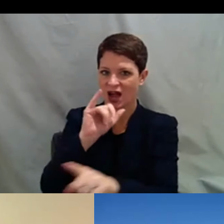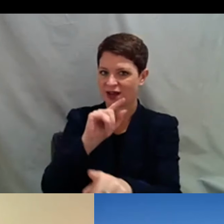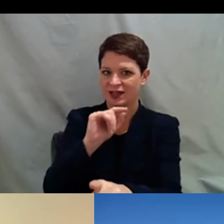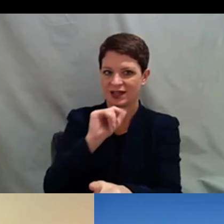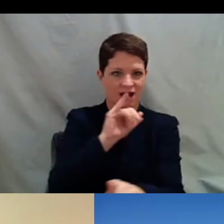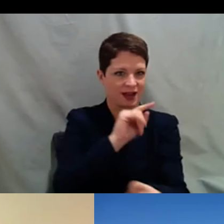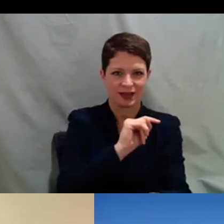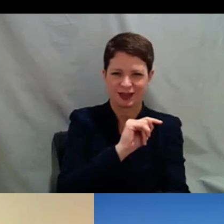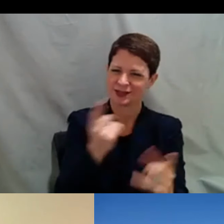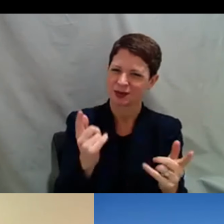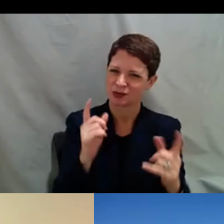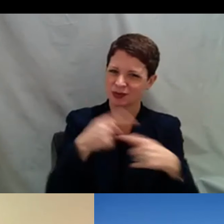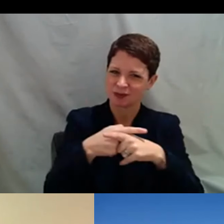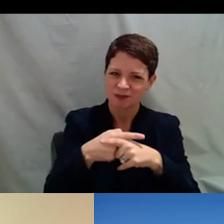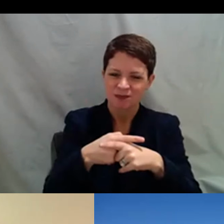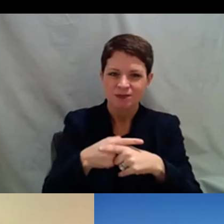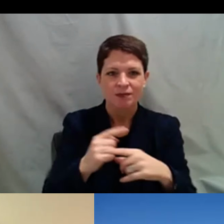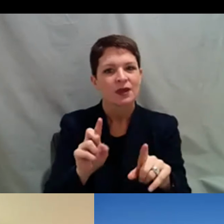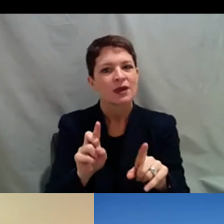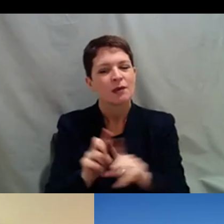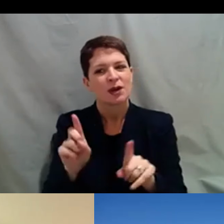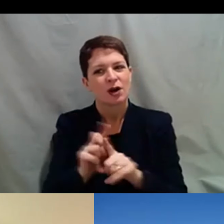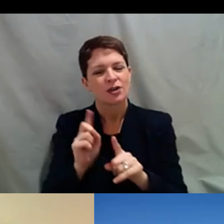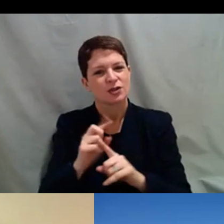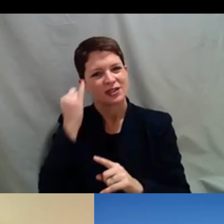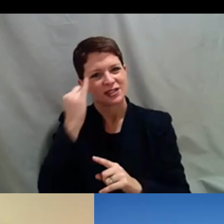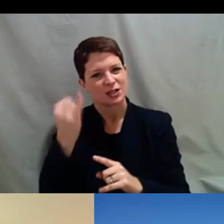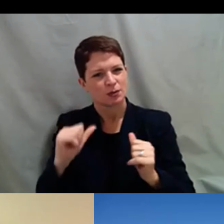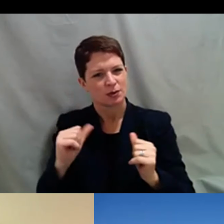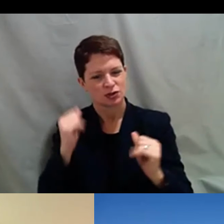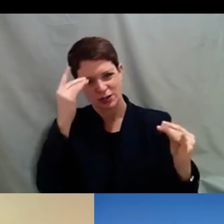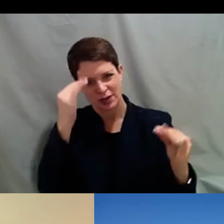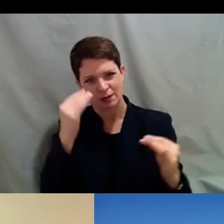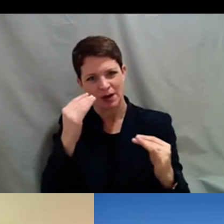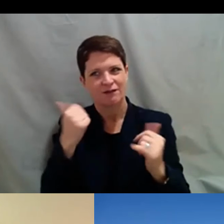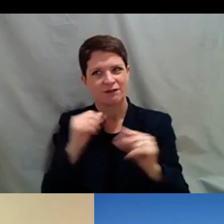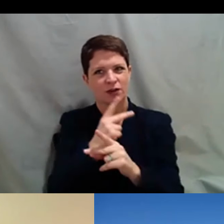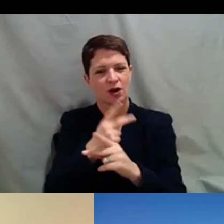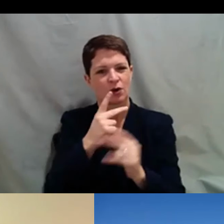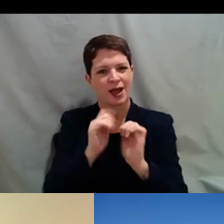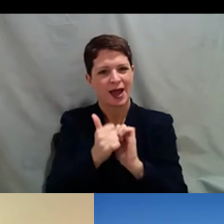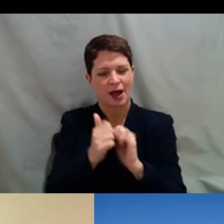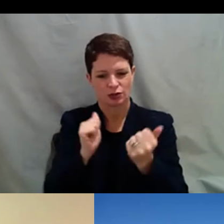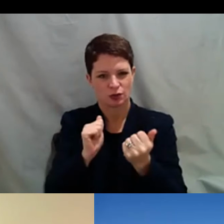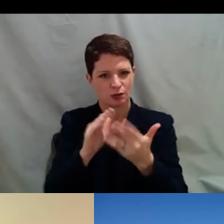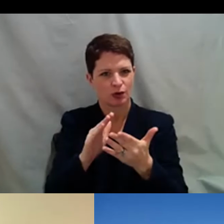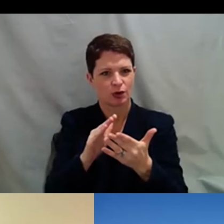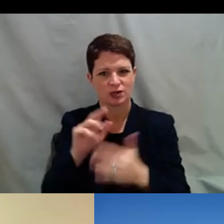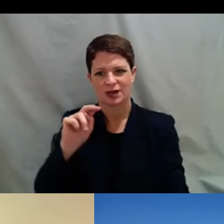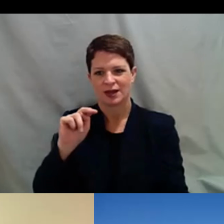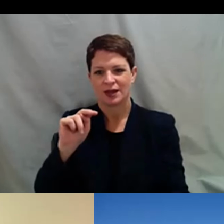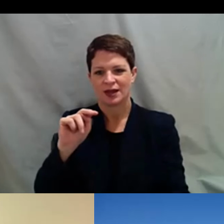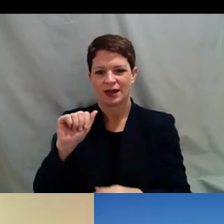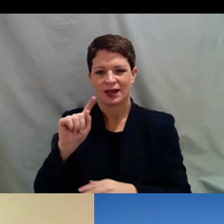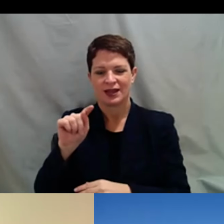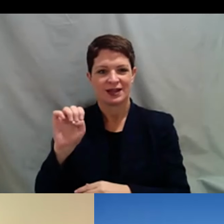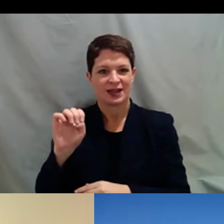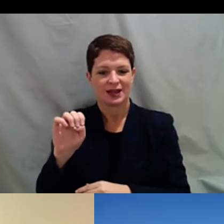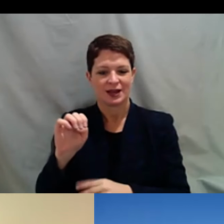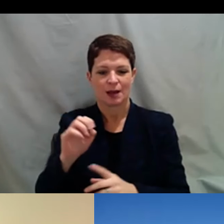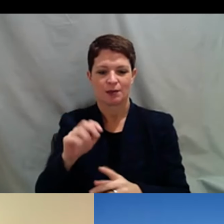think, this issue, which I've been playing with that I have to figure out what to do with. And Nate, I'm totally going to corral you